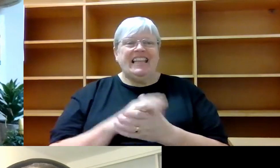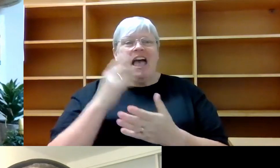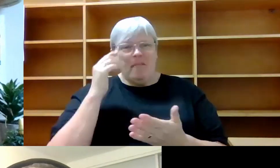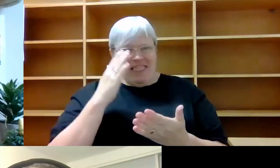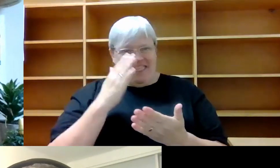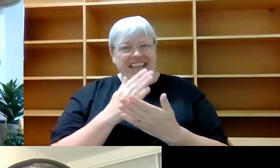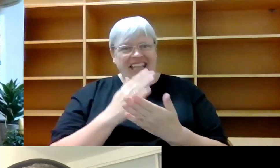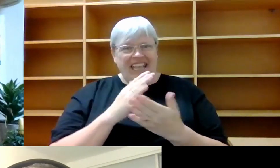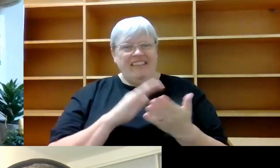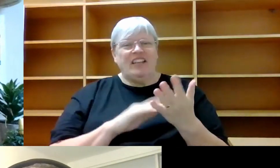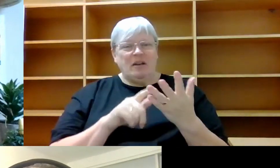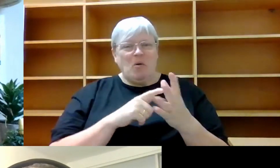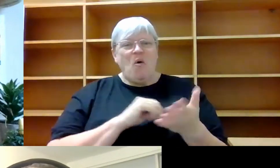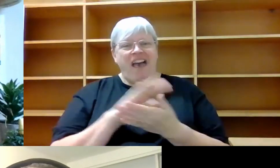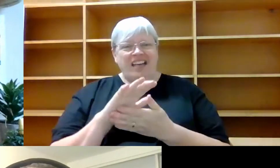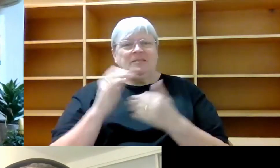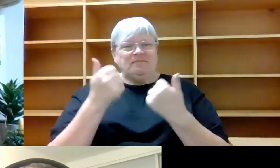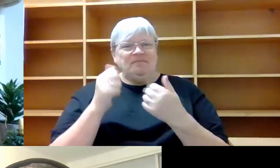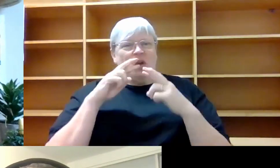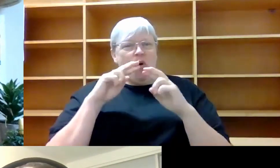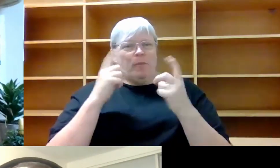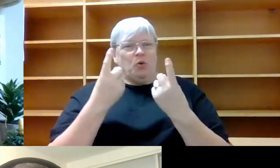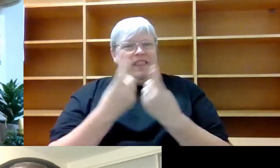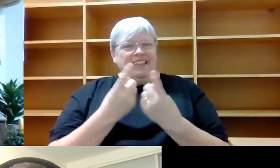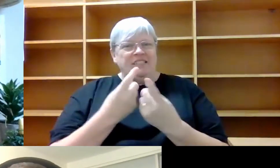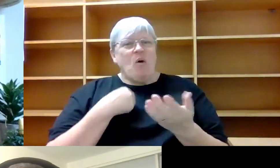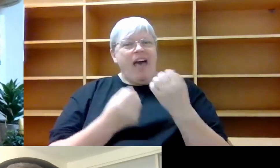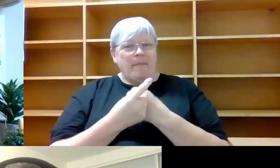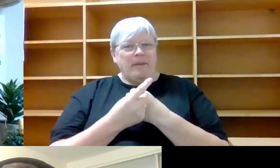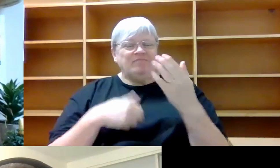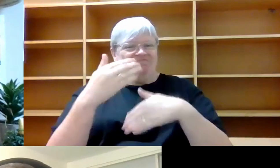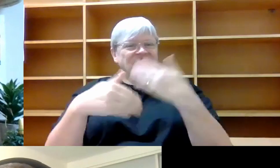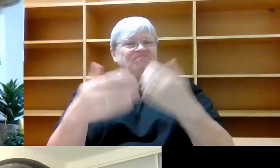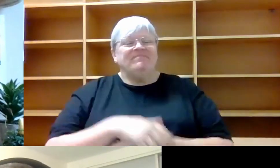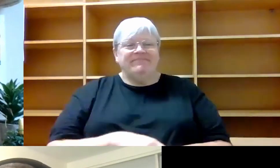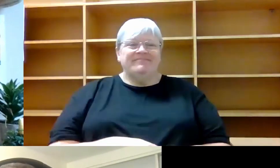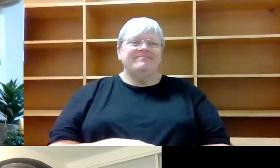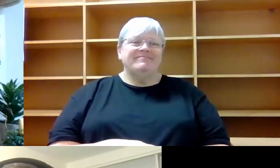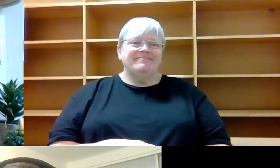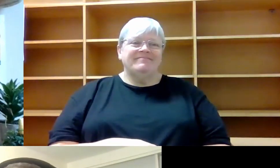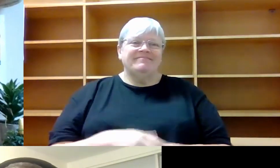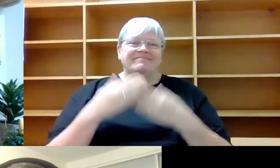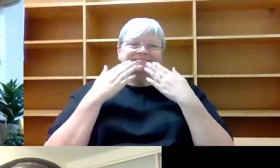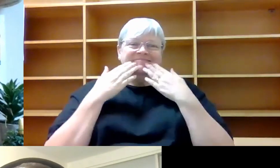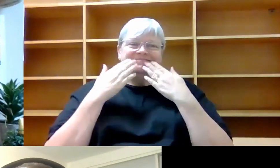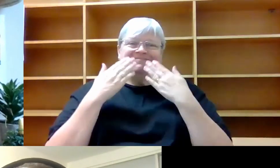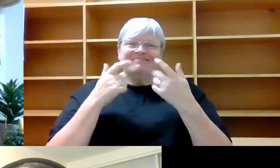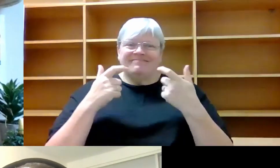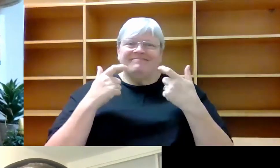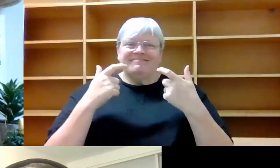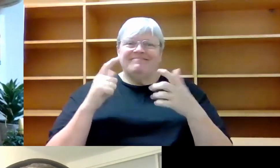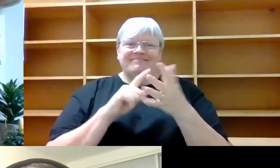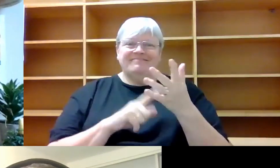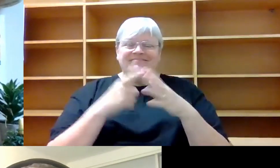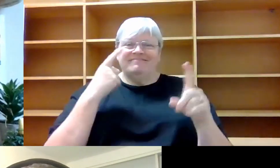Moa and Humea. I hope good things will happen to them. Well, thank you so much, Alex. It was such